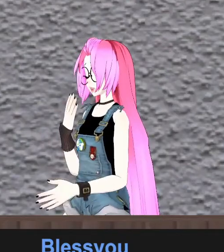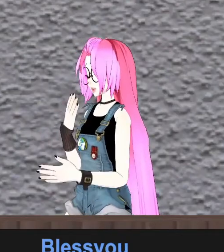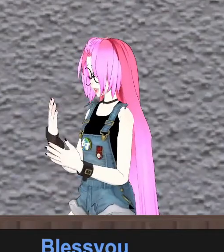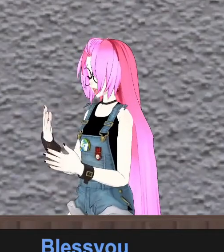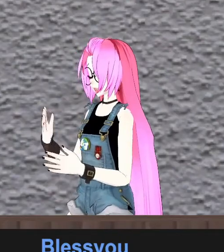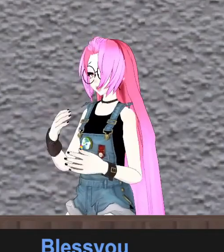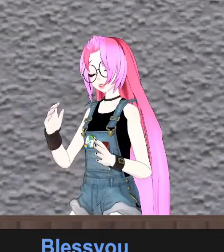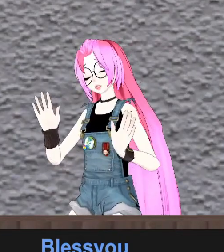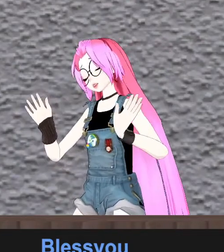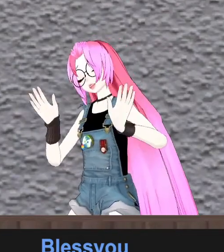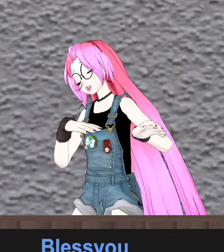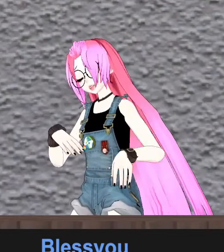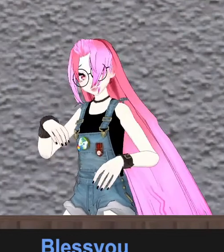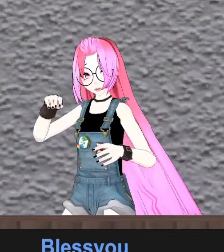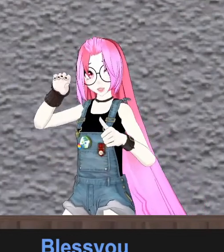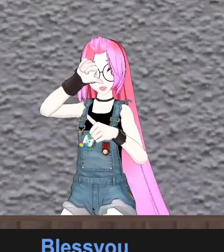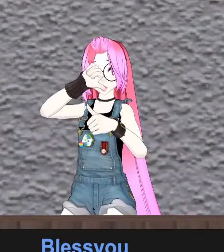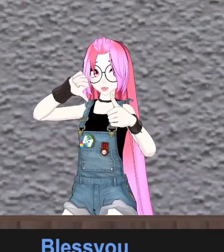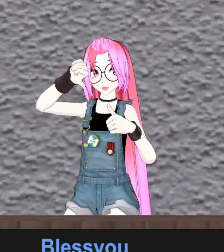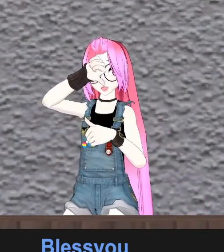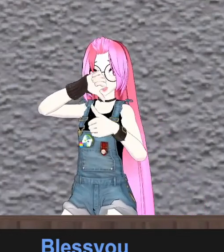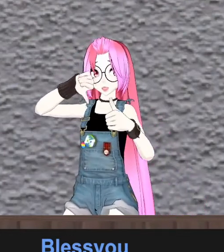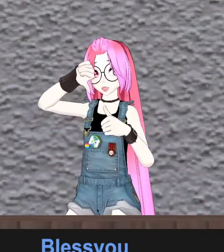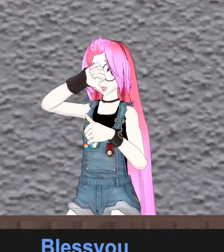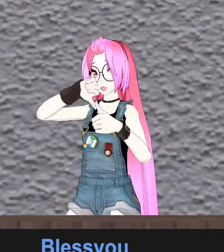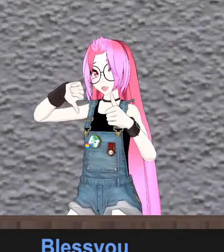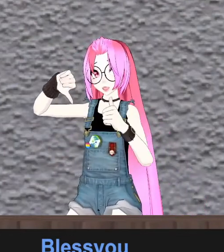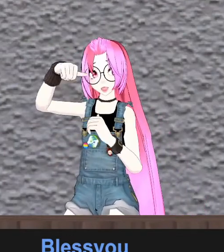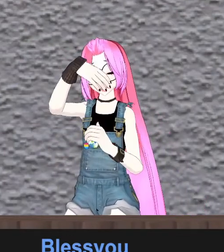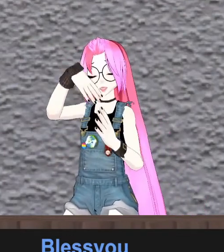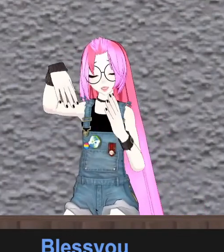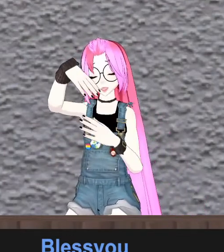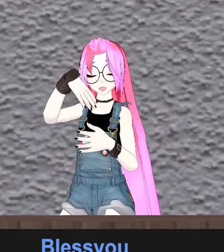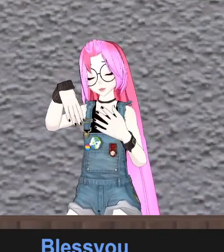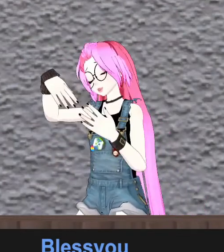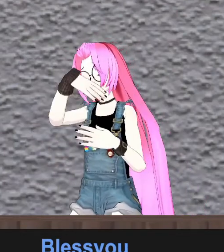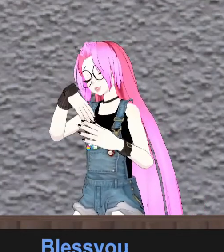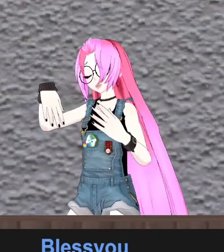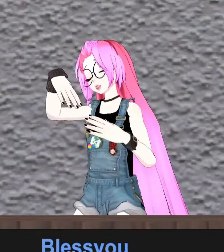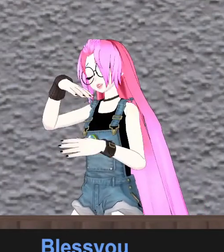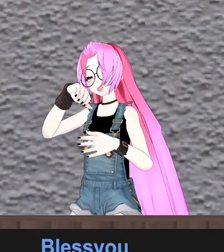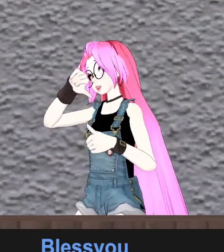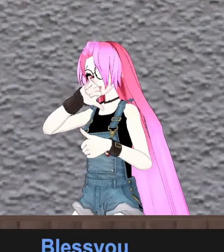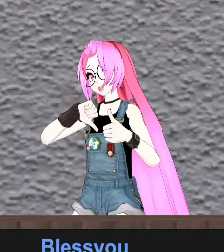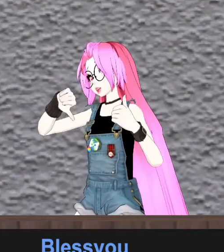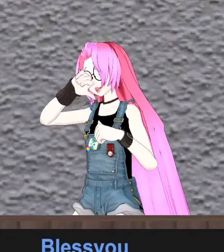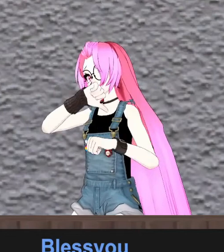really good question. This has nothing to do with if the difference between this and this is just preference. It has nothing to do with how many people.